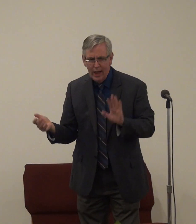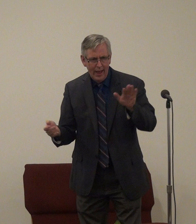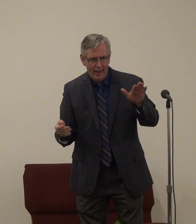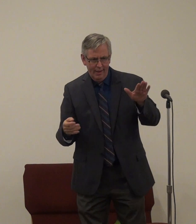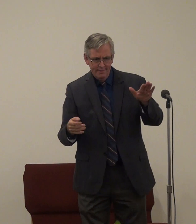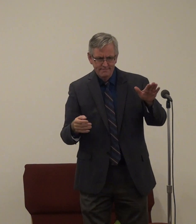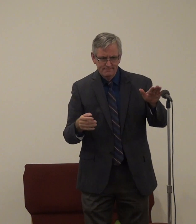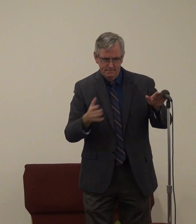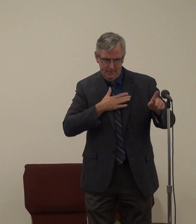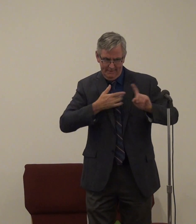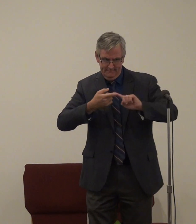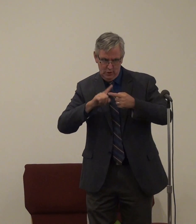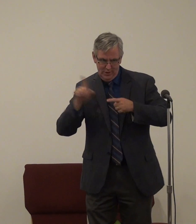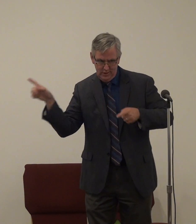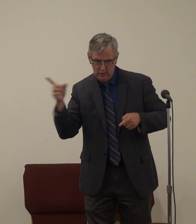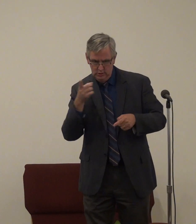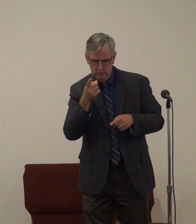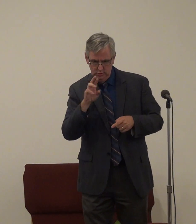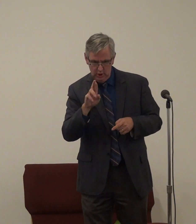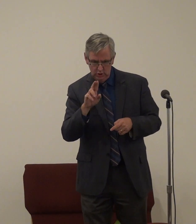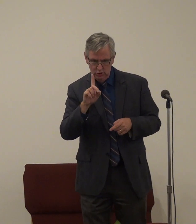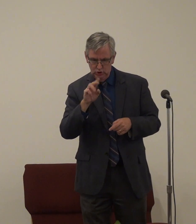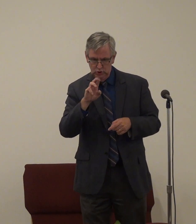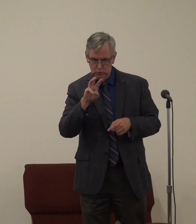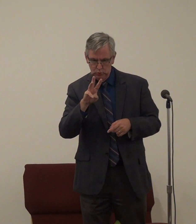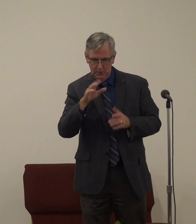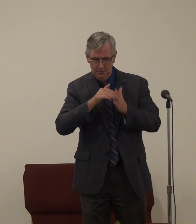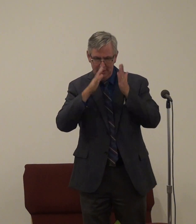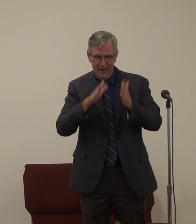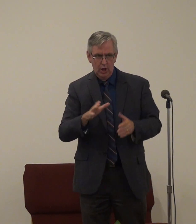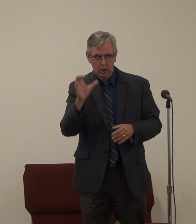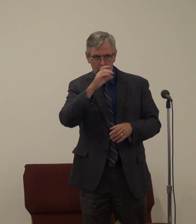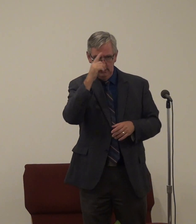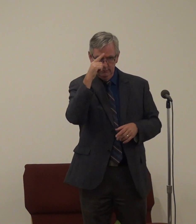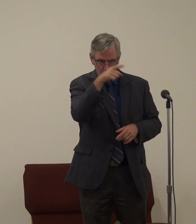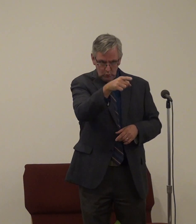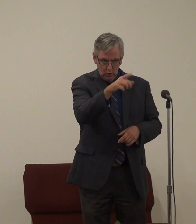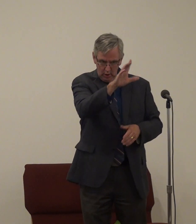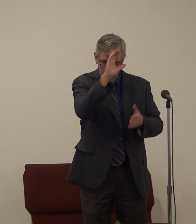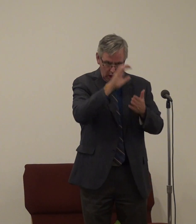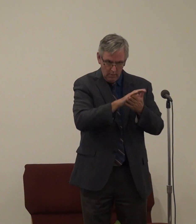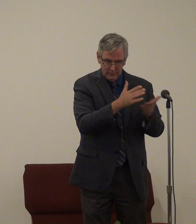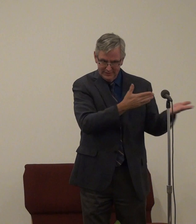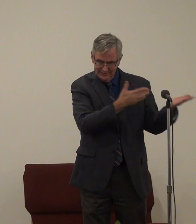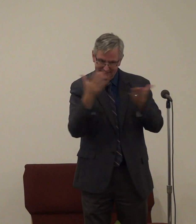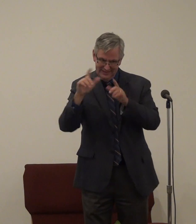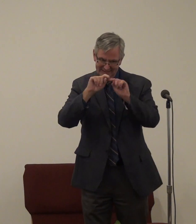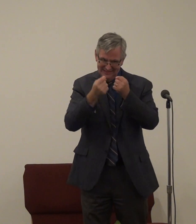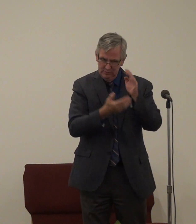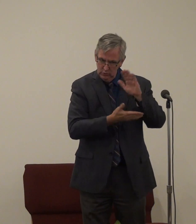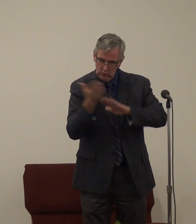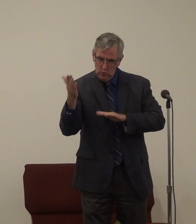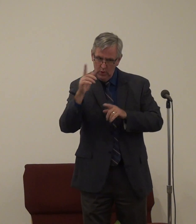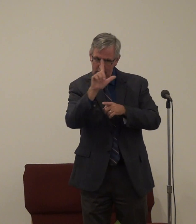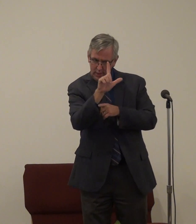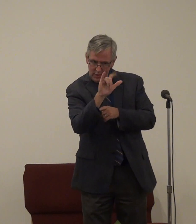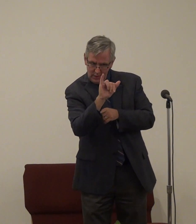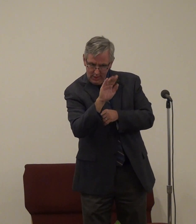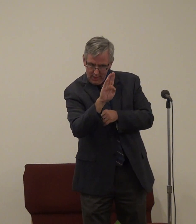And he said, "Trisha, Dr. Dewey Painter is looking for your husband. He wants him to take a team to go